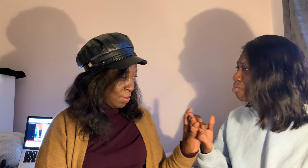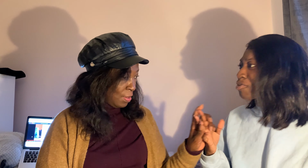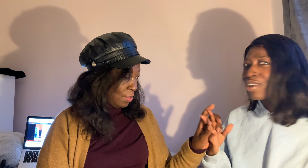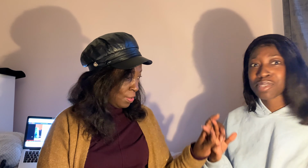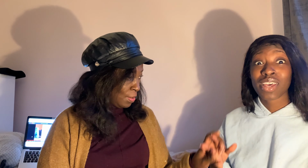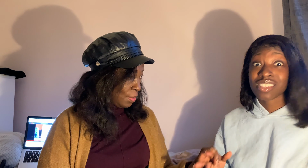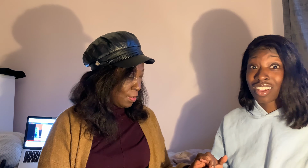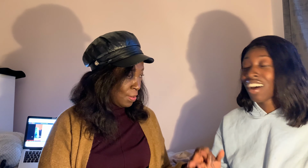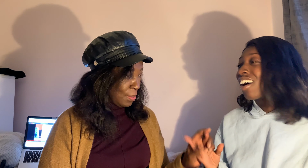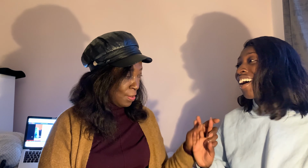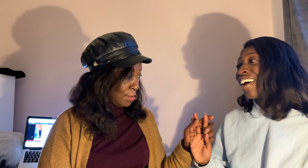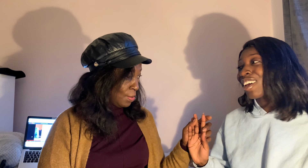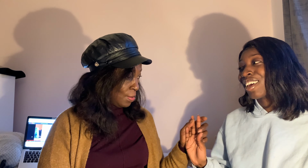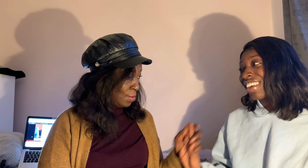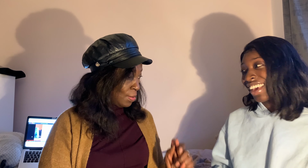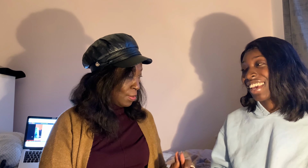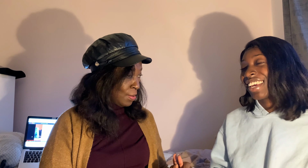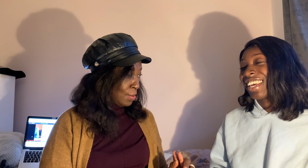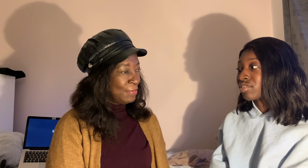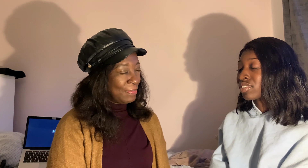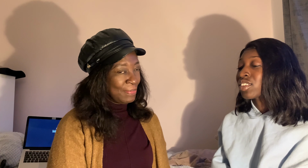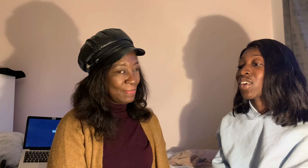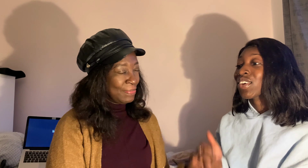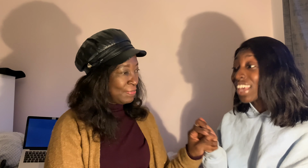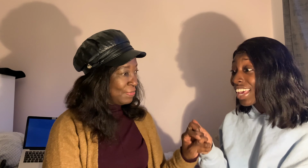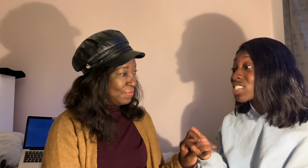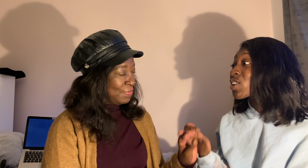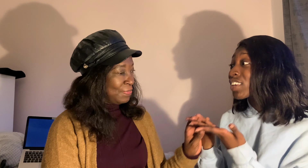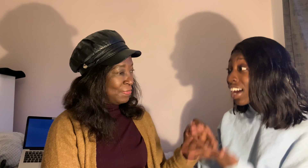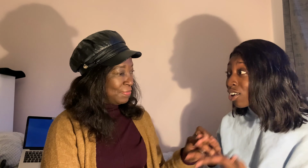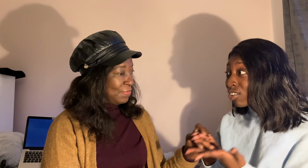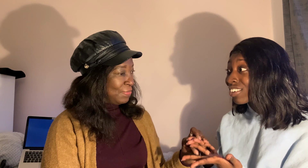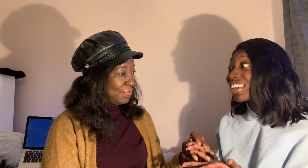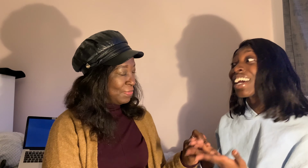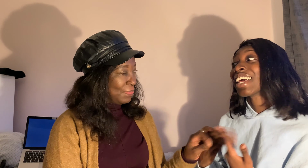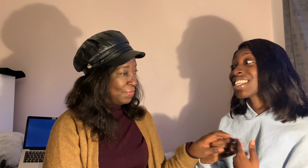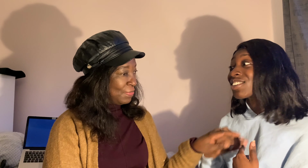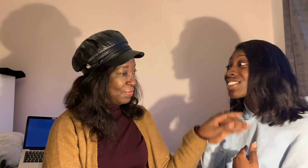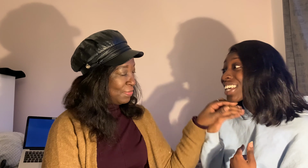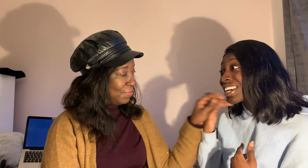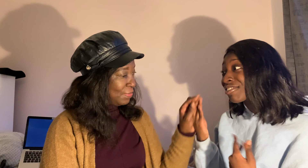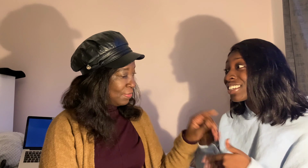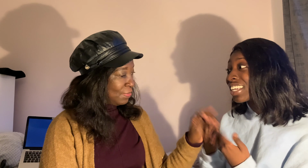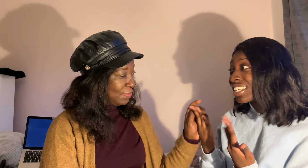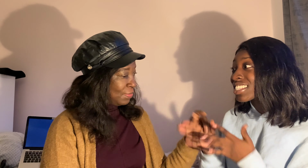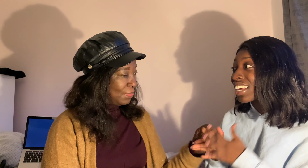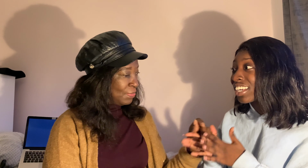Before I was better. Okay. Okay, so now it's got to everyday sign.